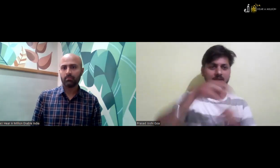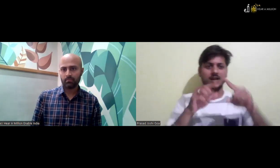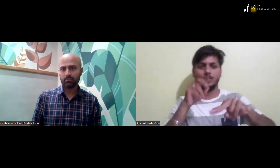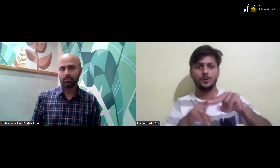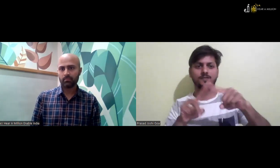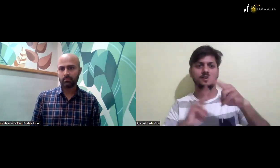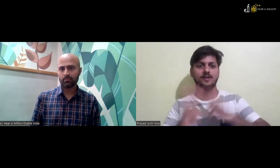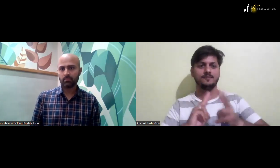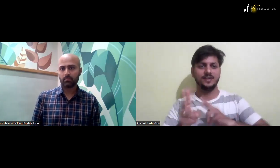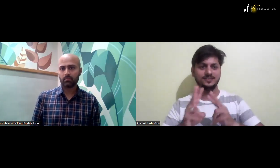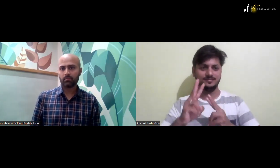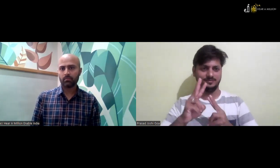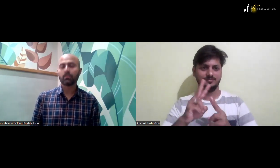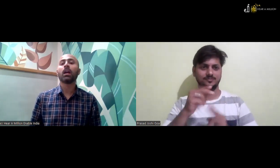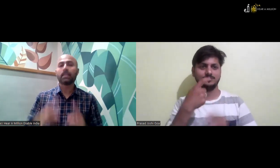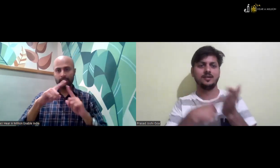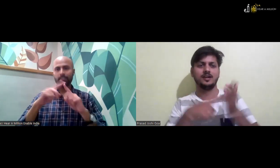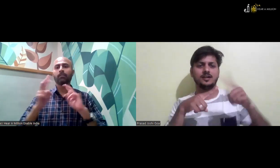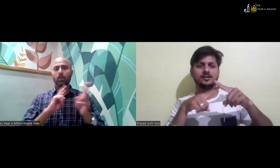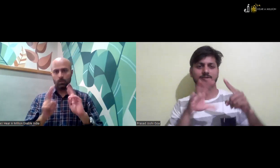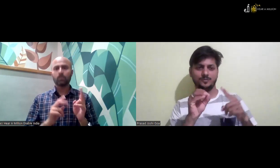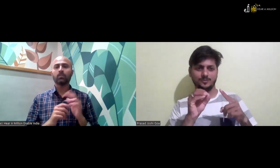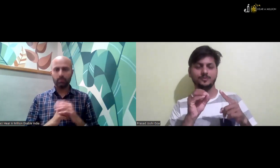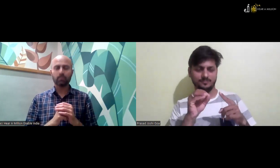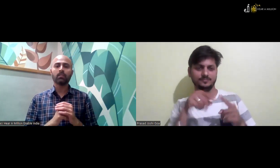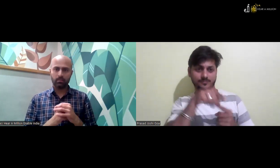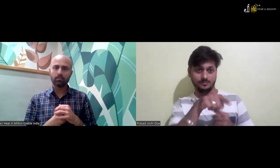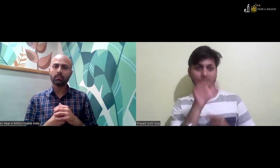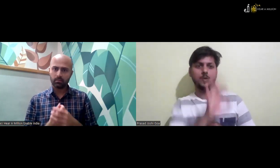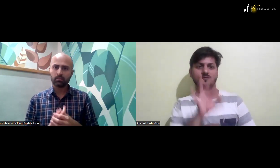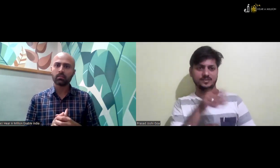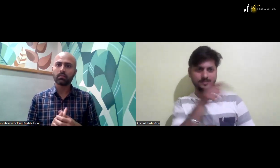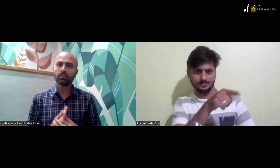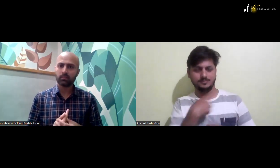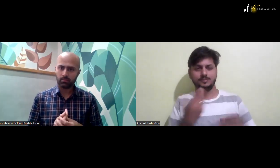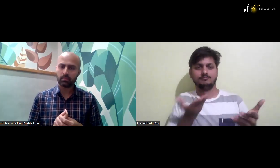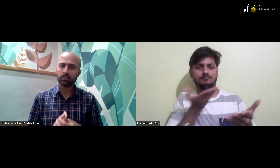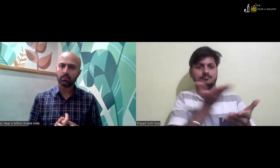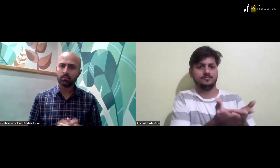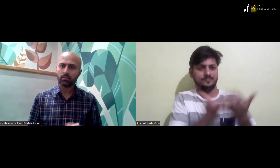to the RTO office, Department of Transport. So